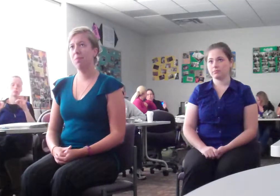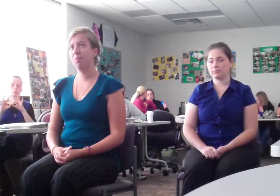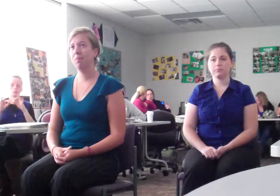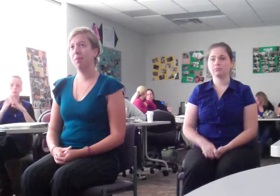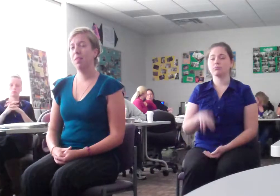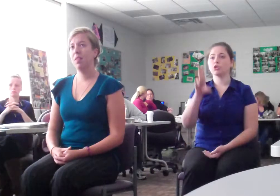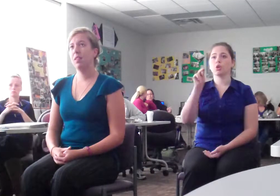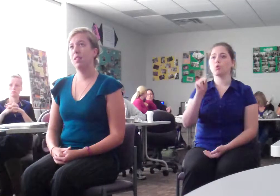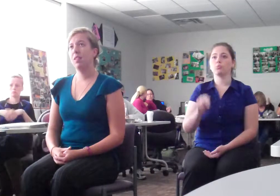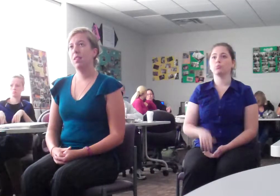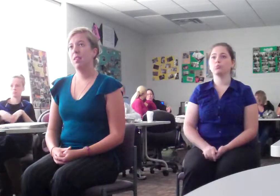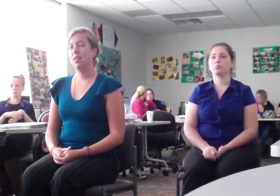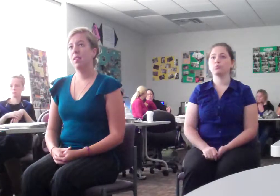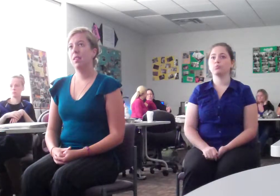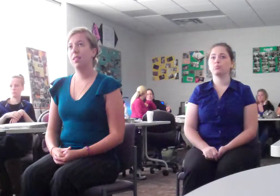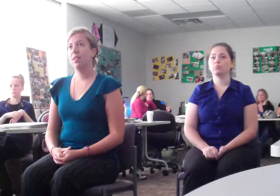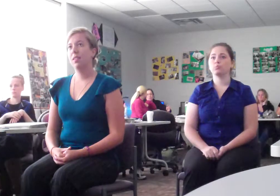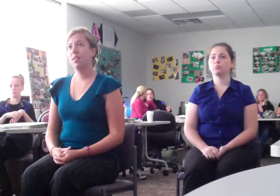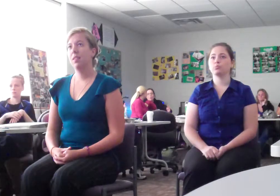No.